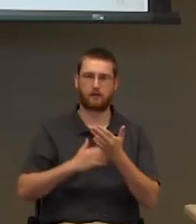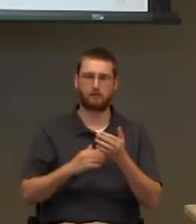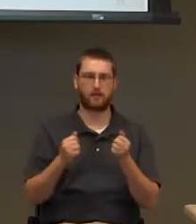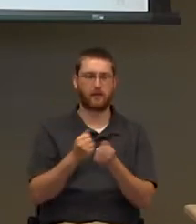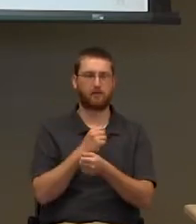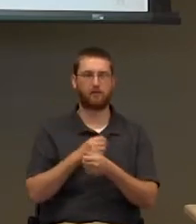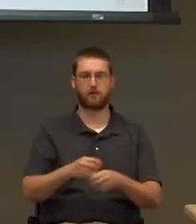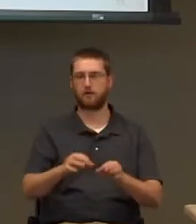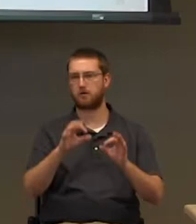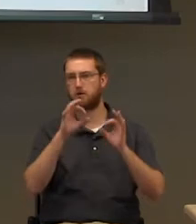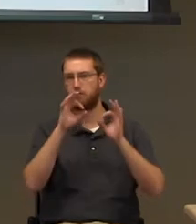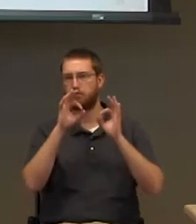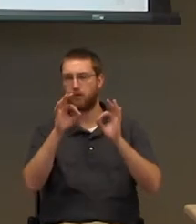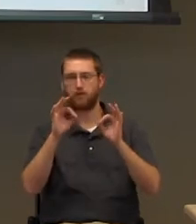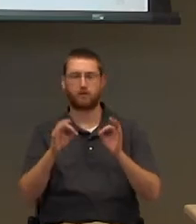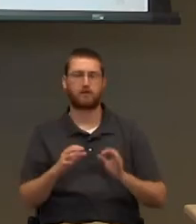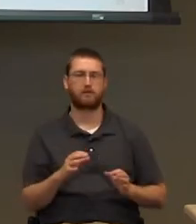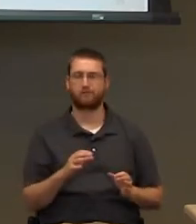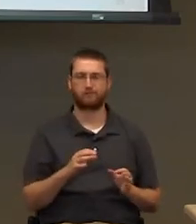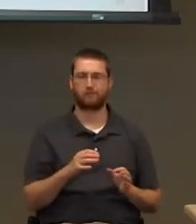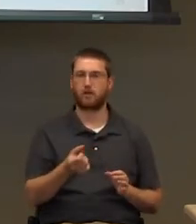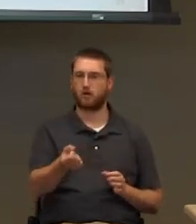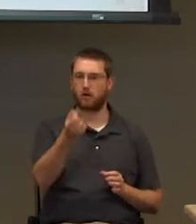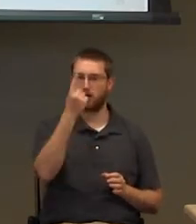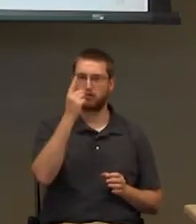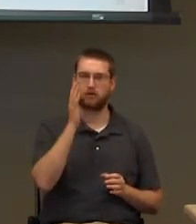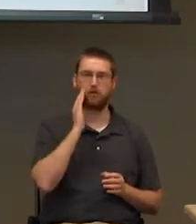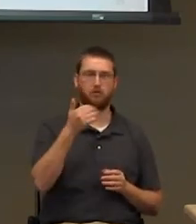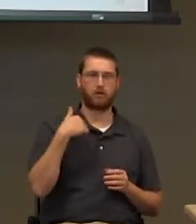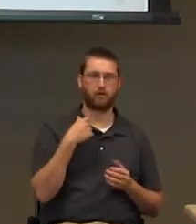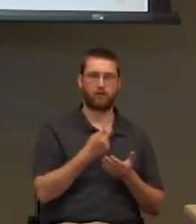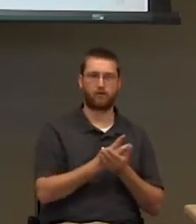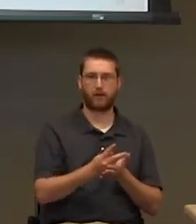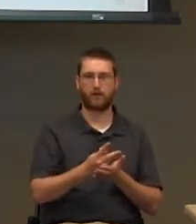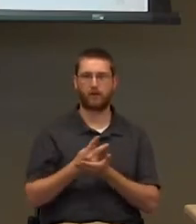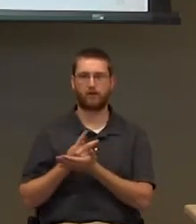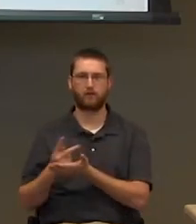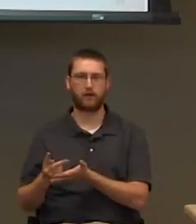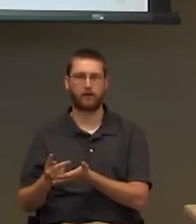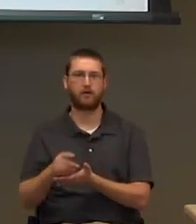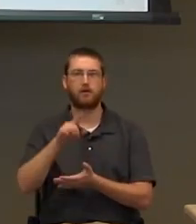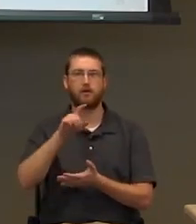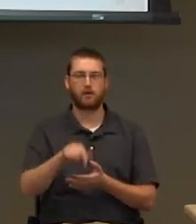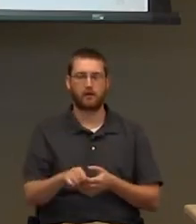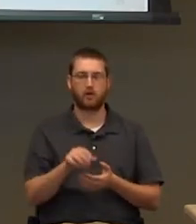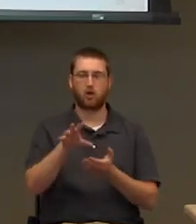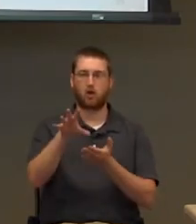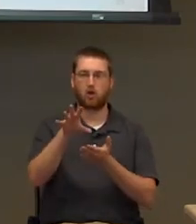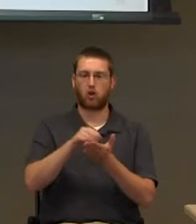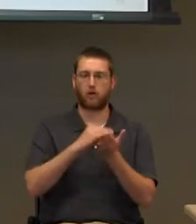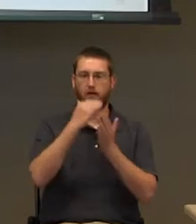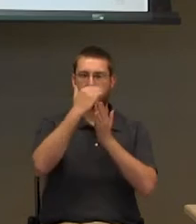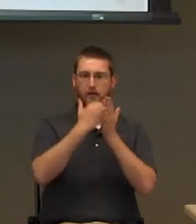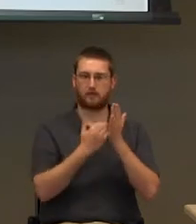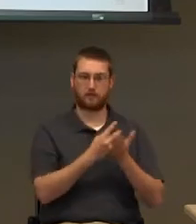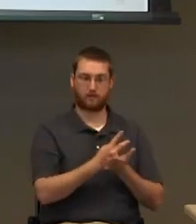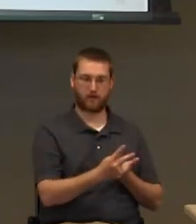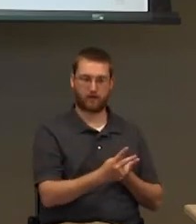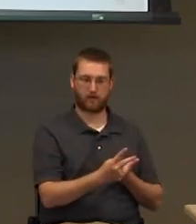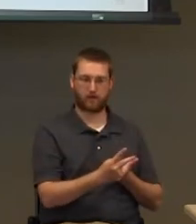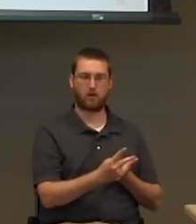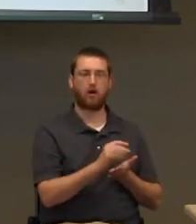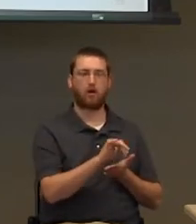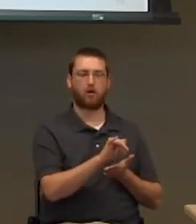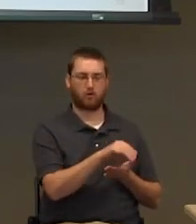for you. You have to understand that there's likely going to be failures as you move forward, but you need to take those as learning lessons to refine and